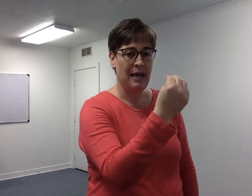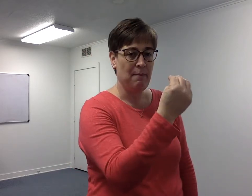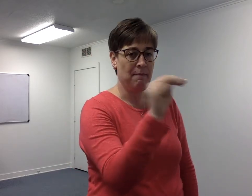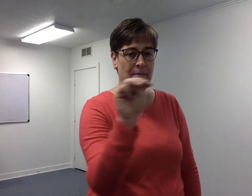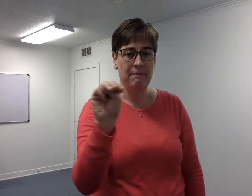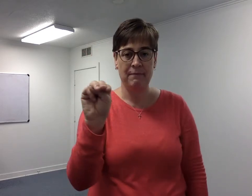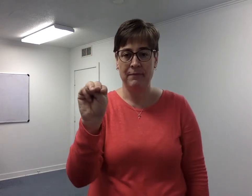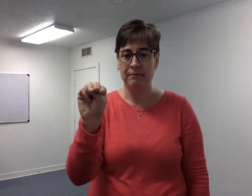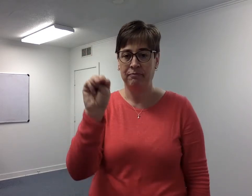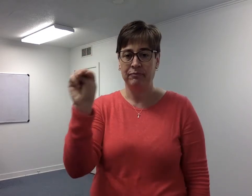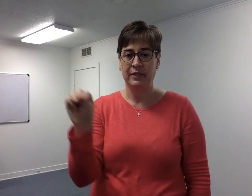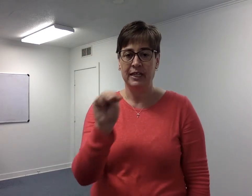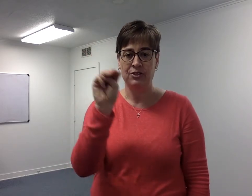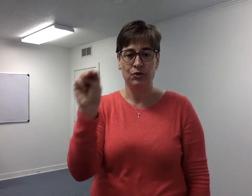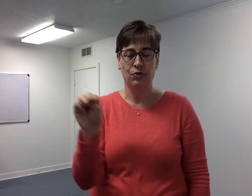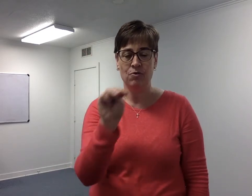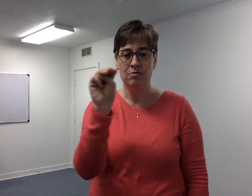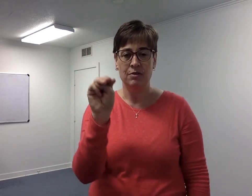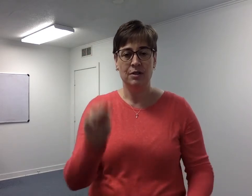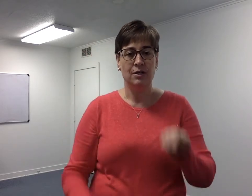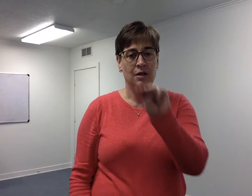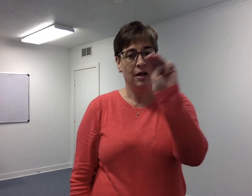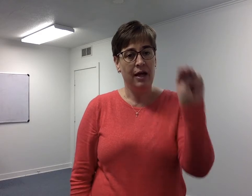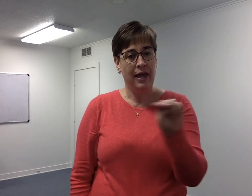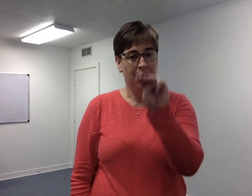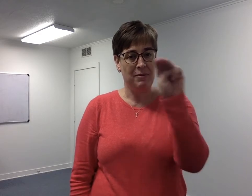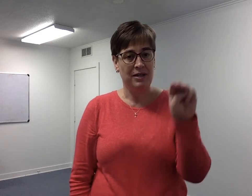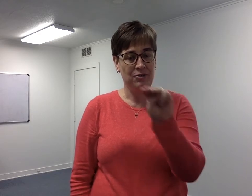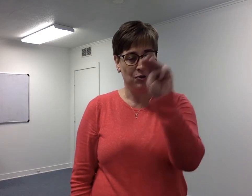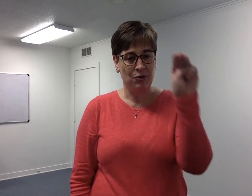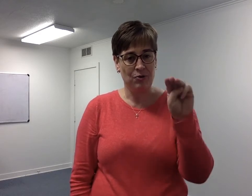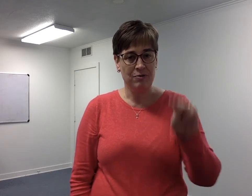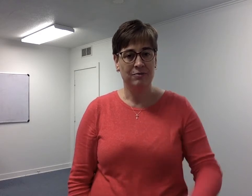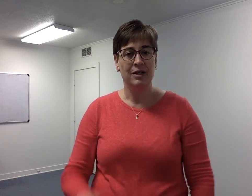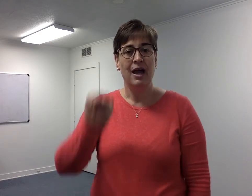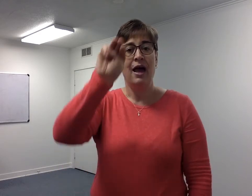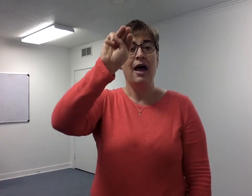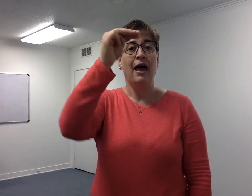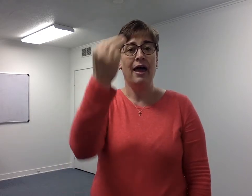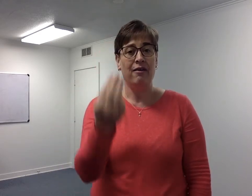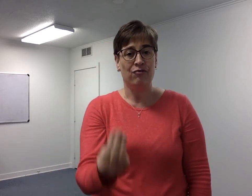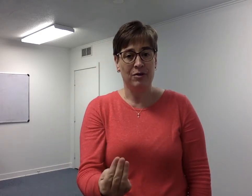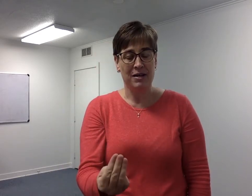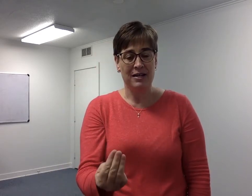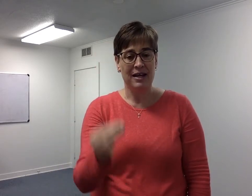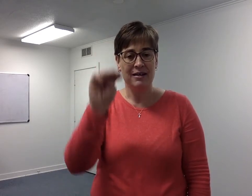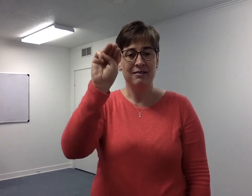M in a circle, M in a circle. Every Monday,